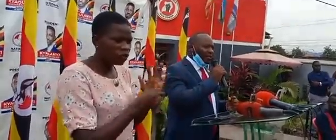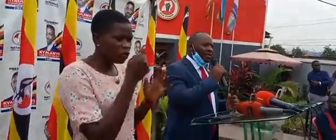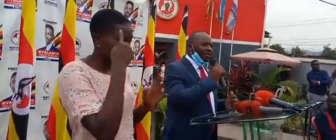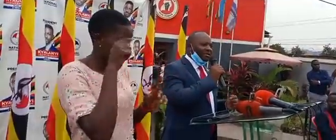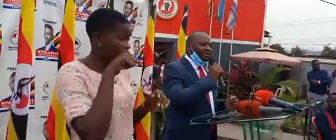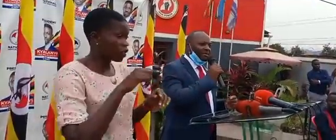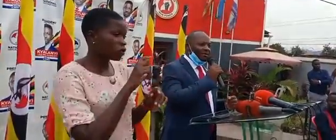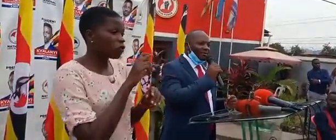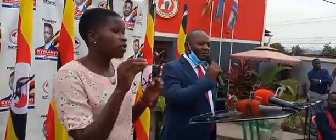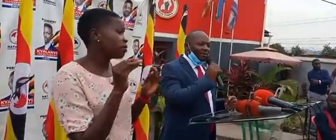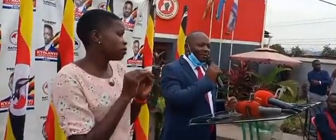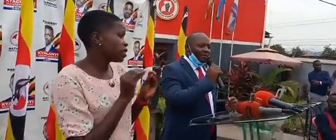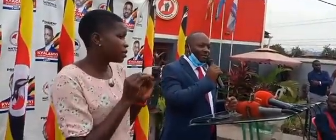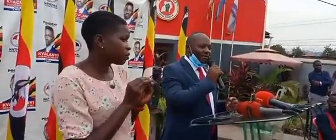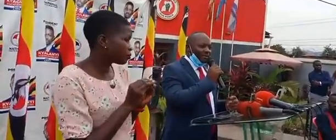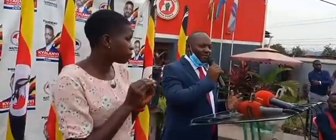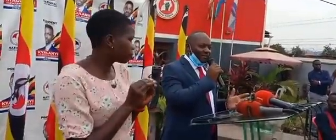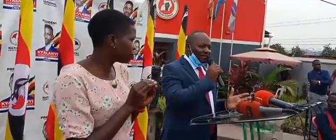this week.